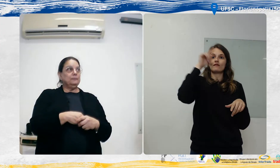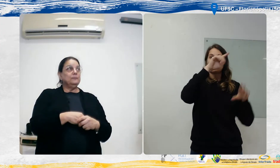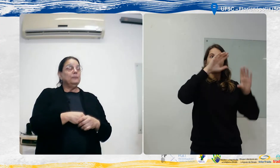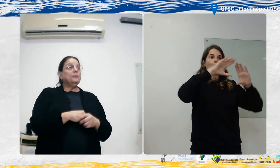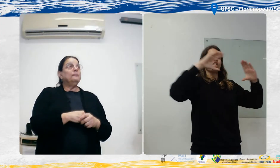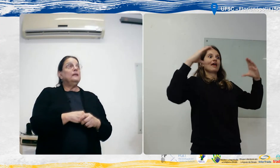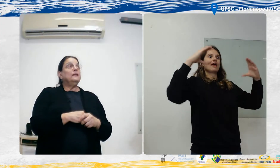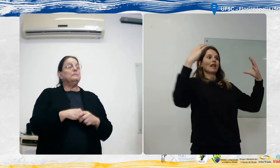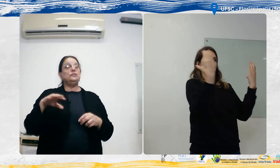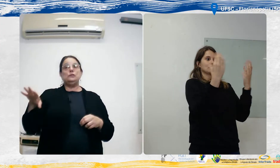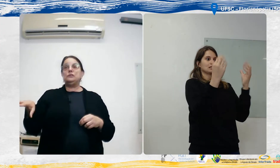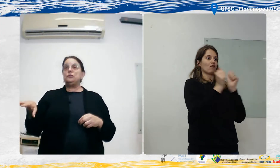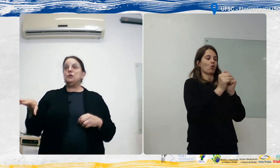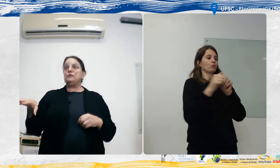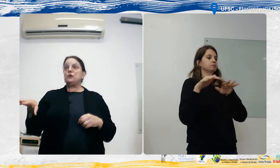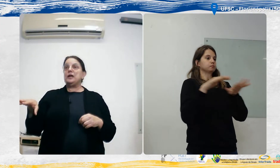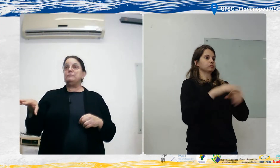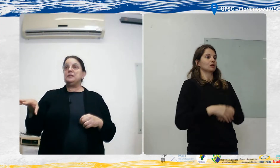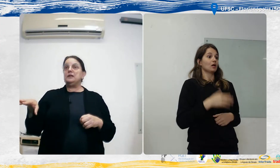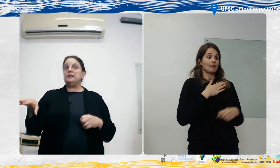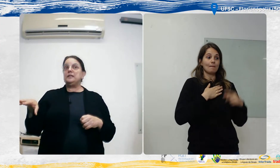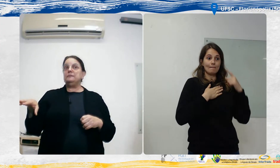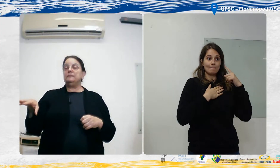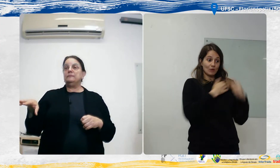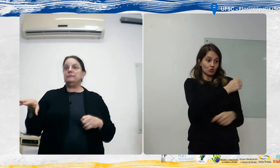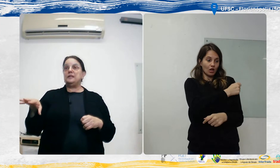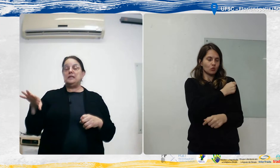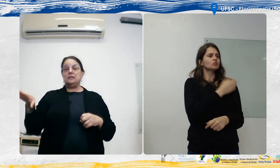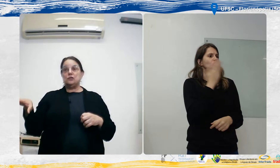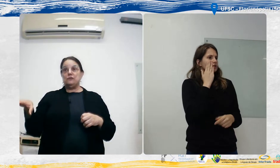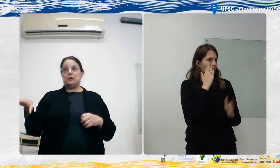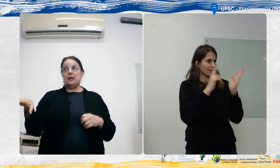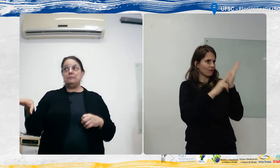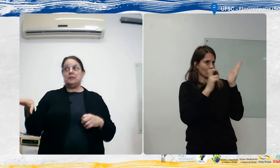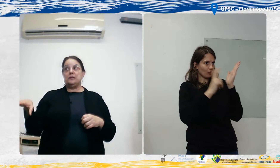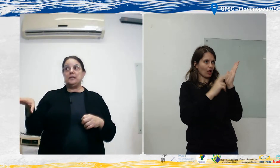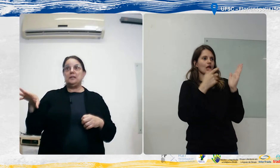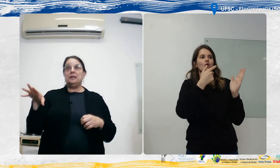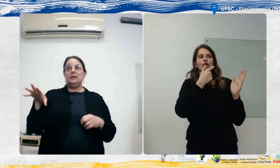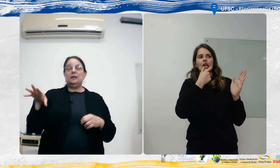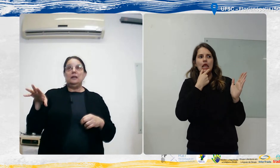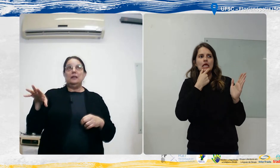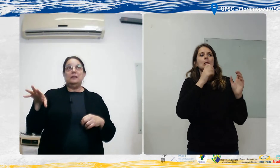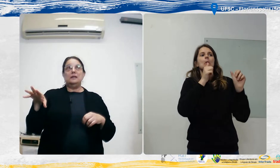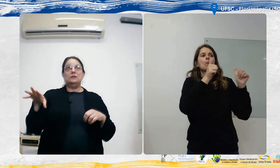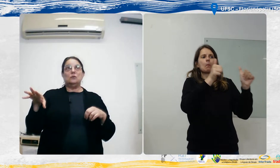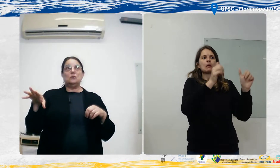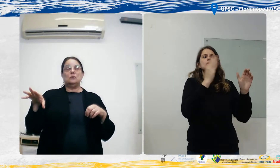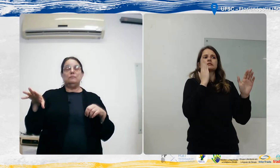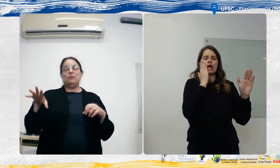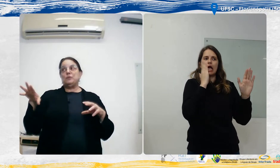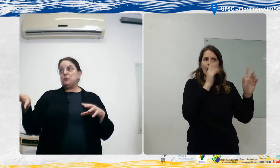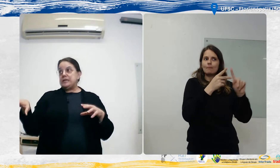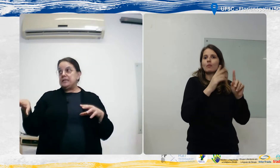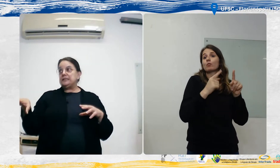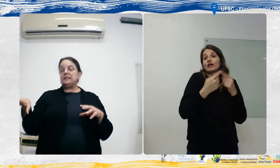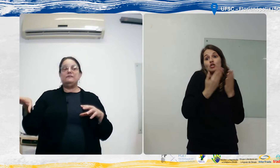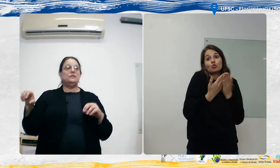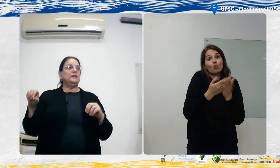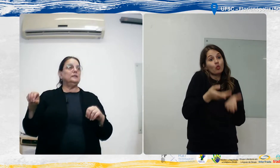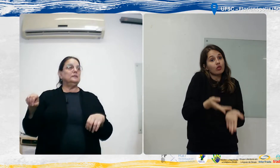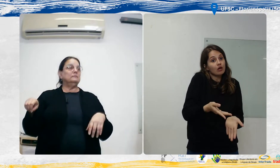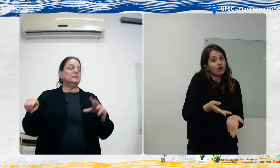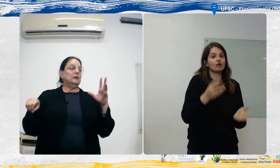conference. My students know the vocabulary, the English vocabulary. They know from the readings